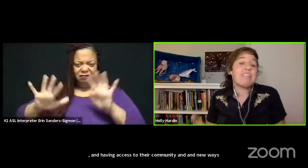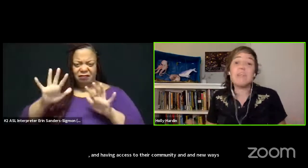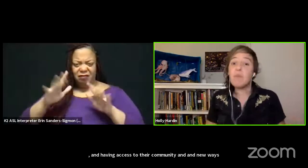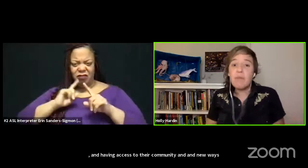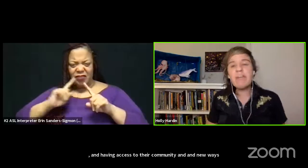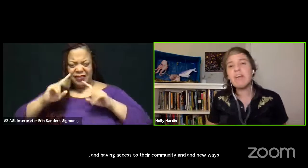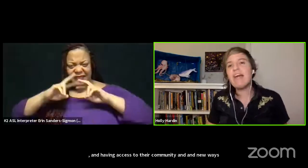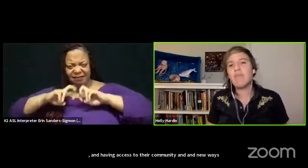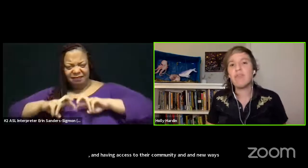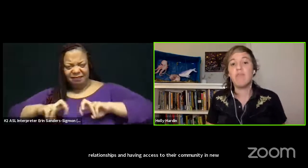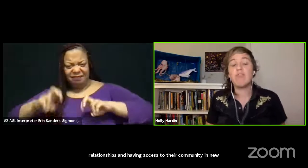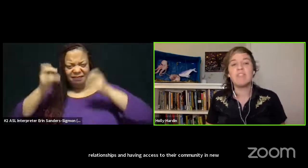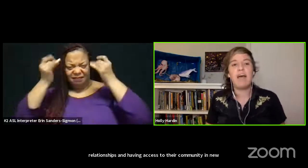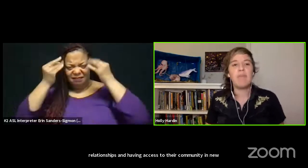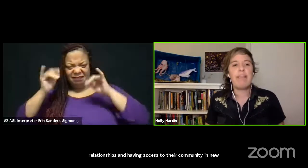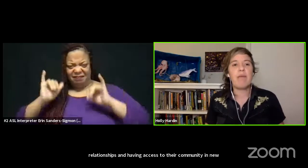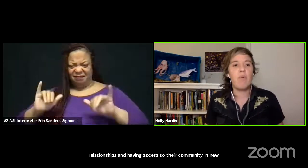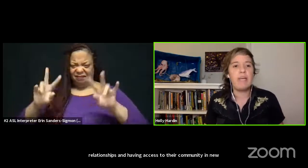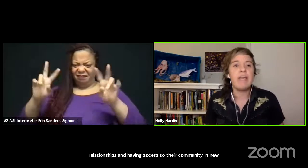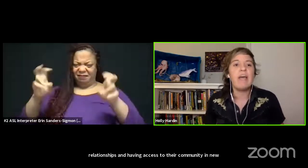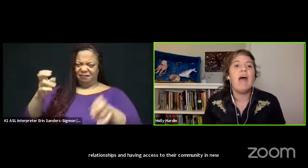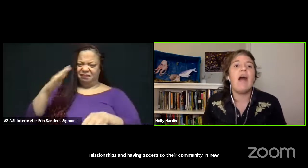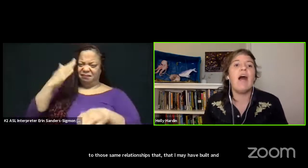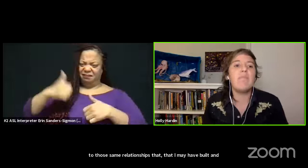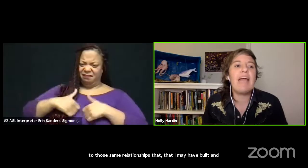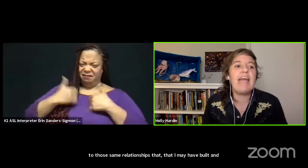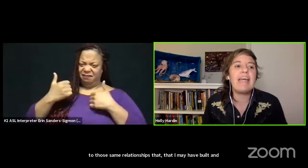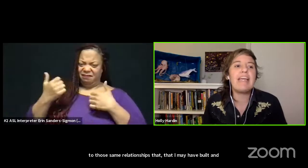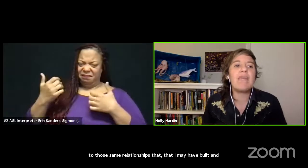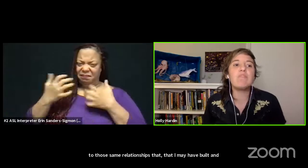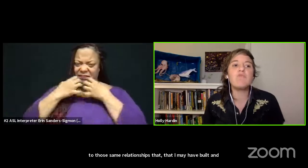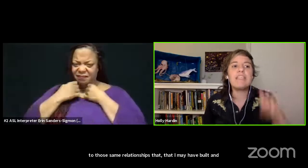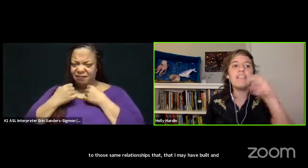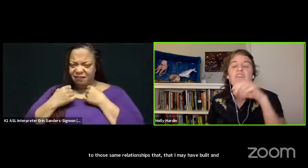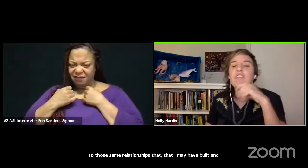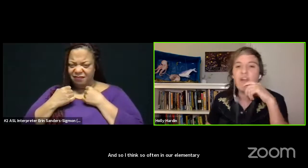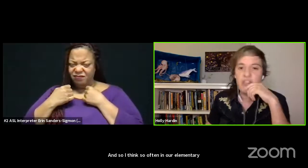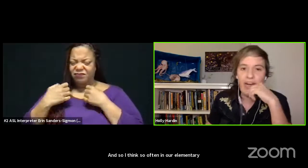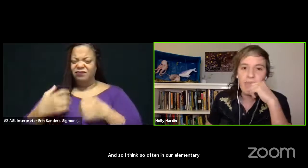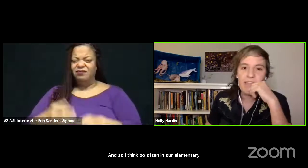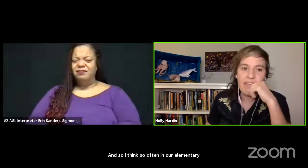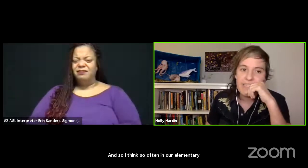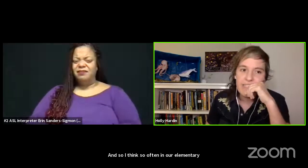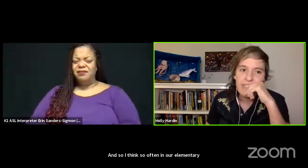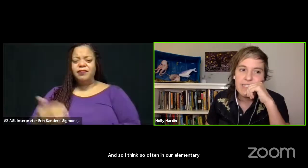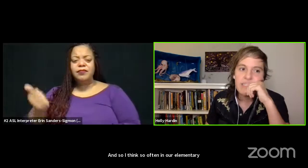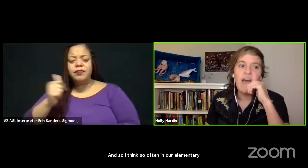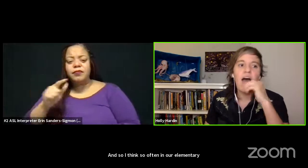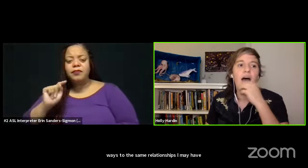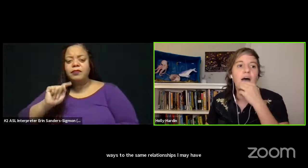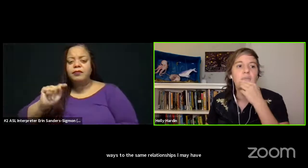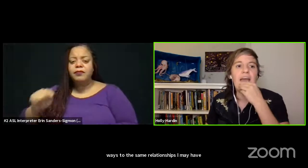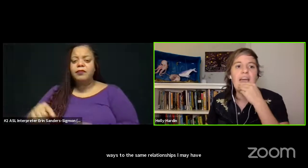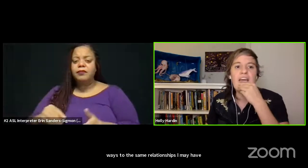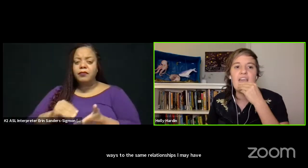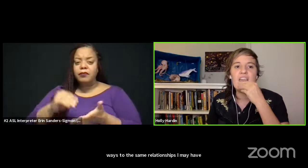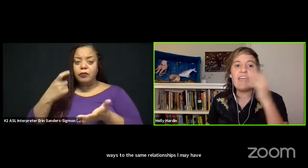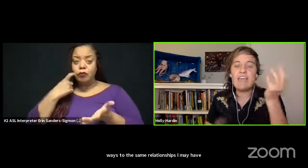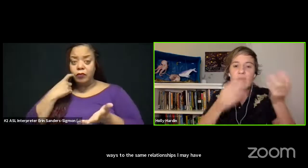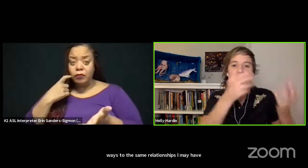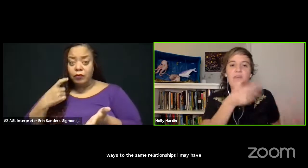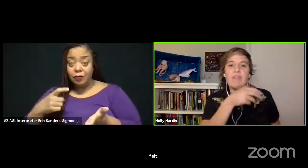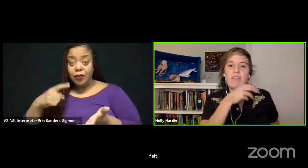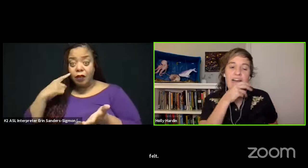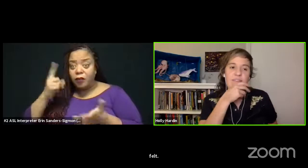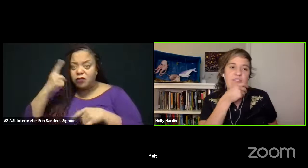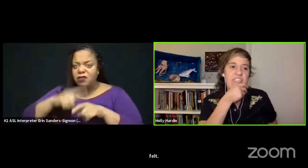that phrase, some of them hearing that for the first time at that point. And it was really during our climate lessons and